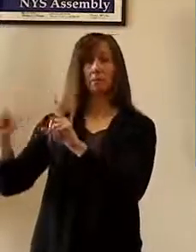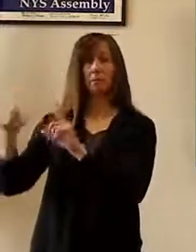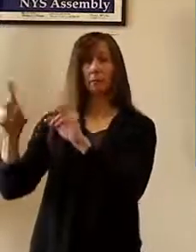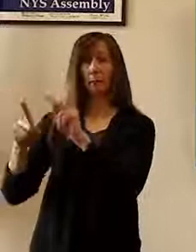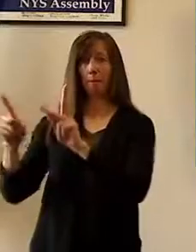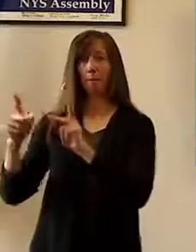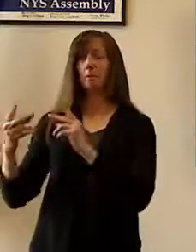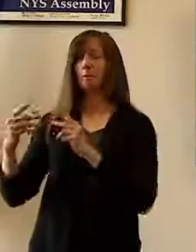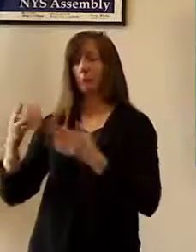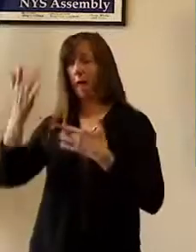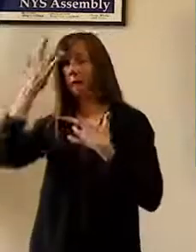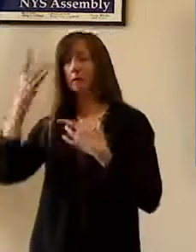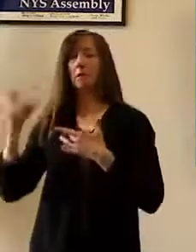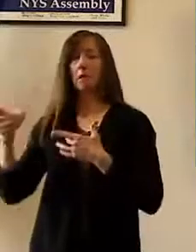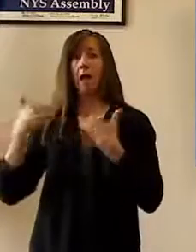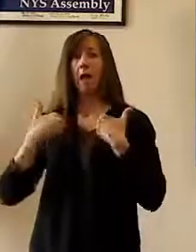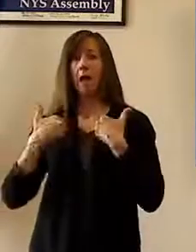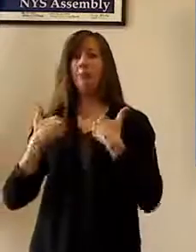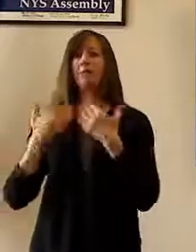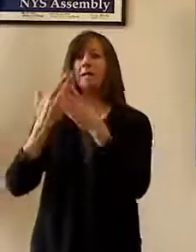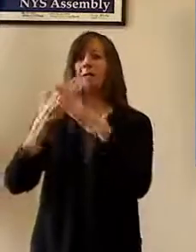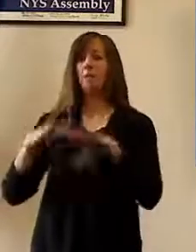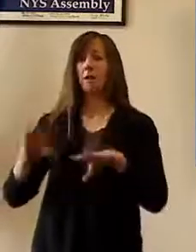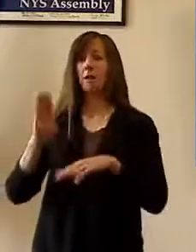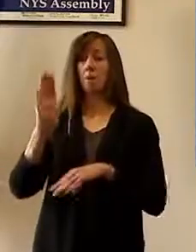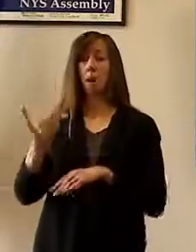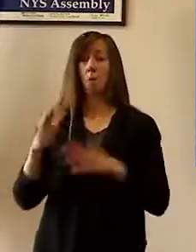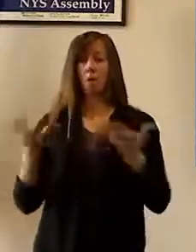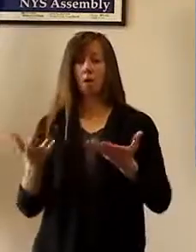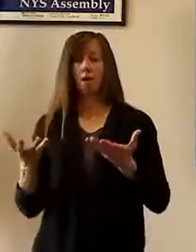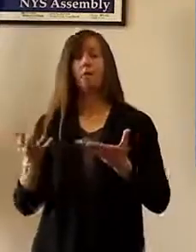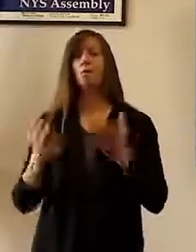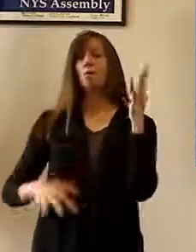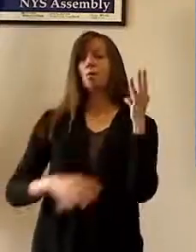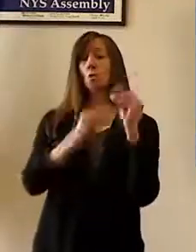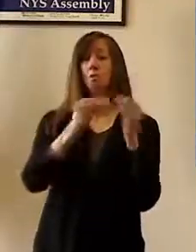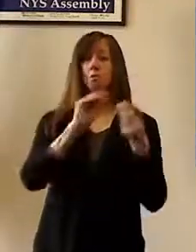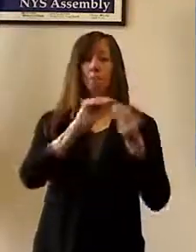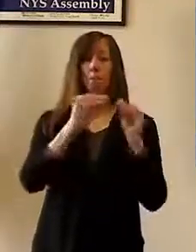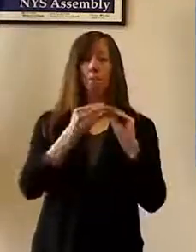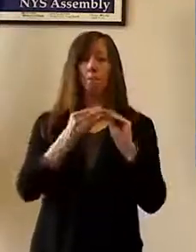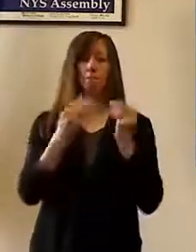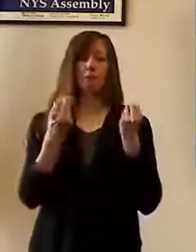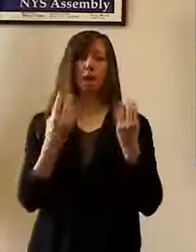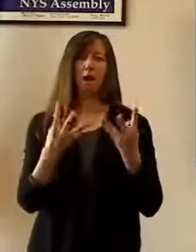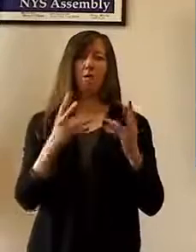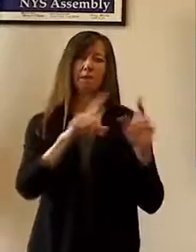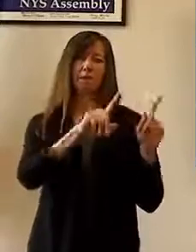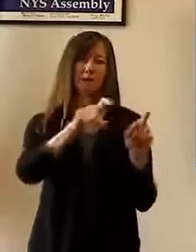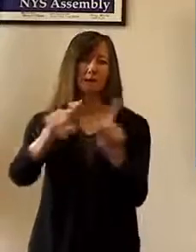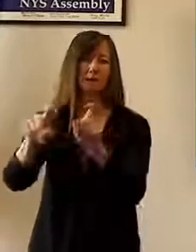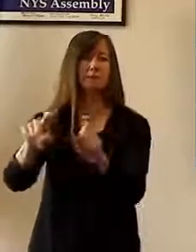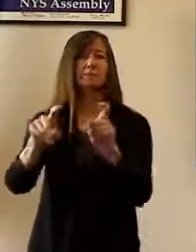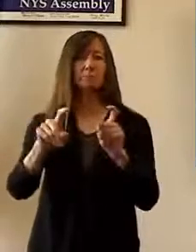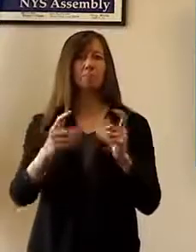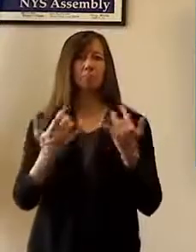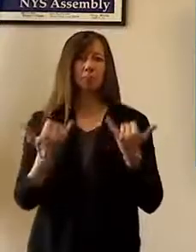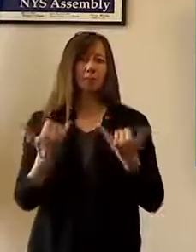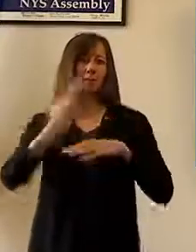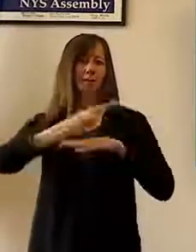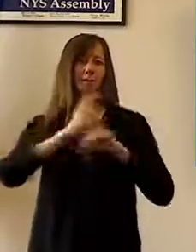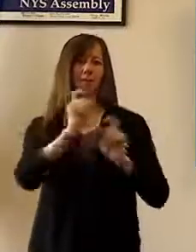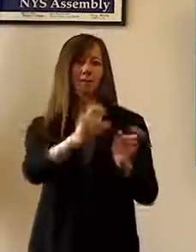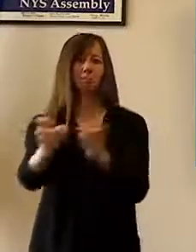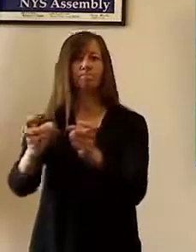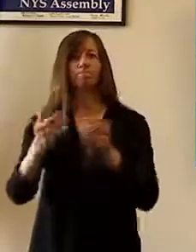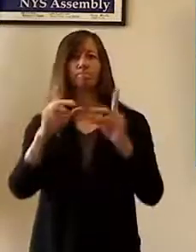today, divided by the total number of tests conducted today. So you could have